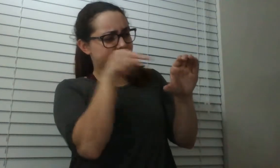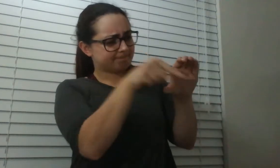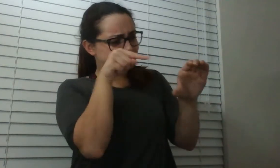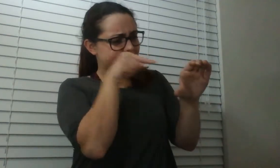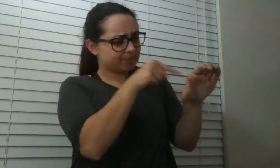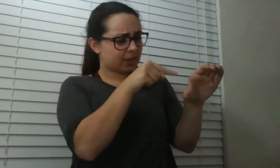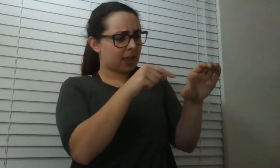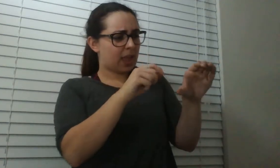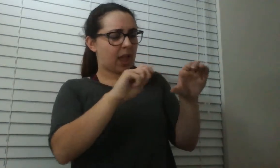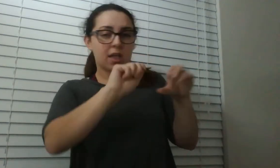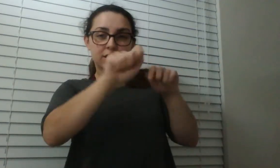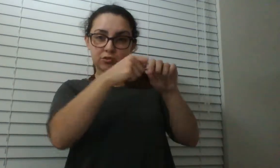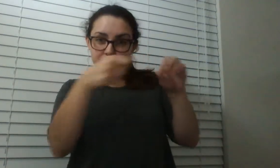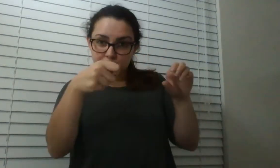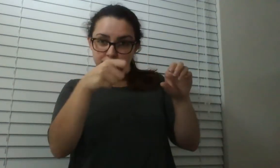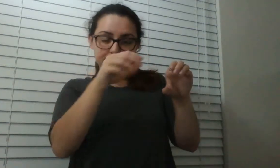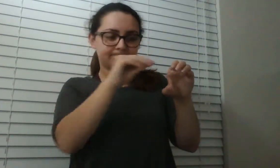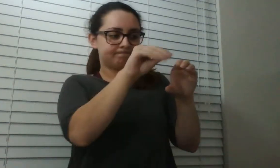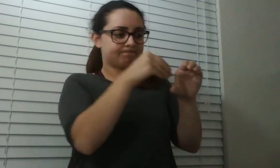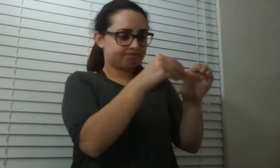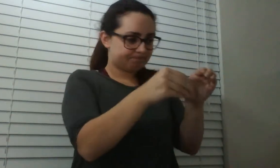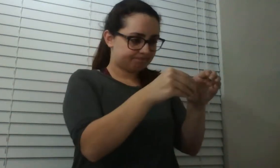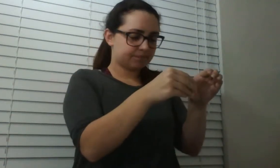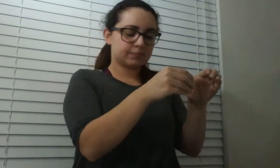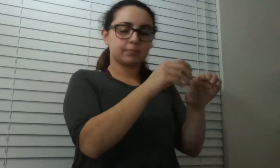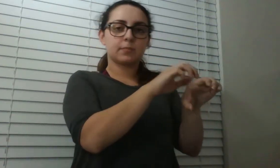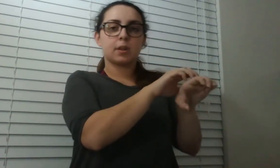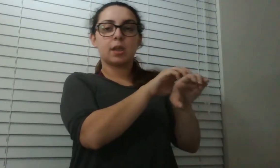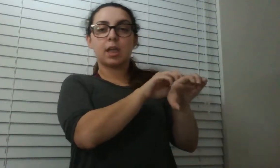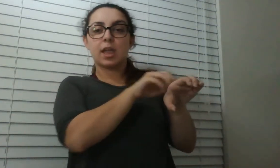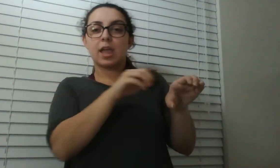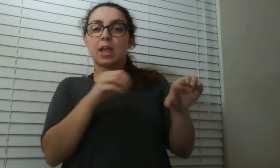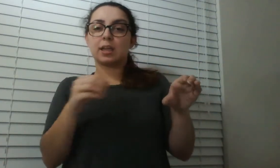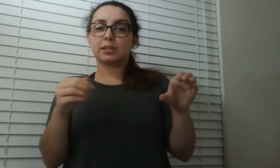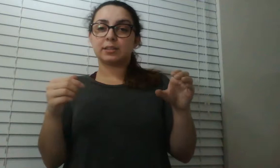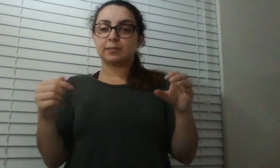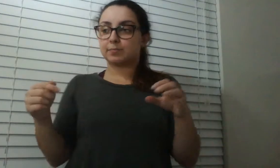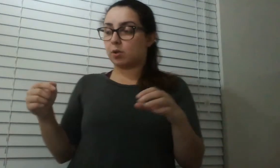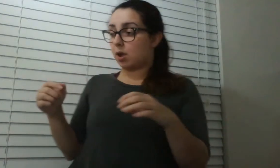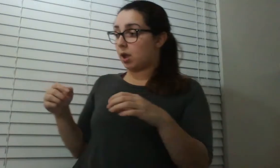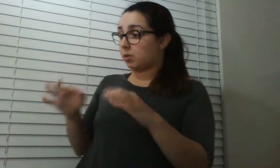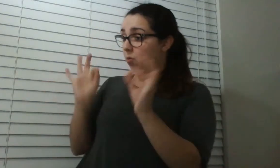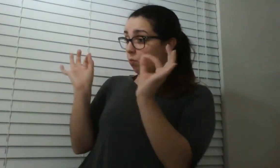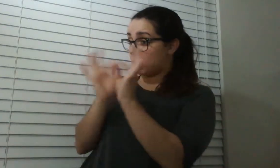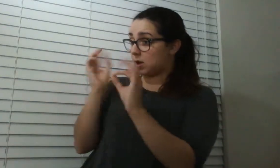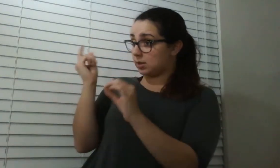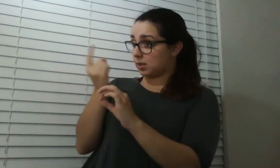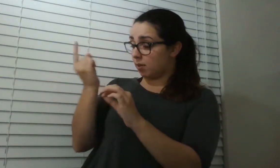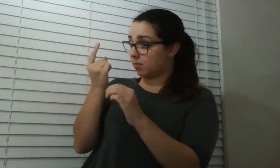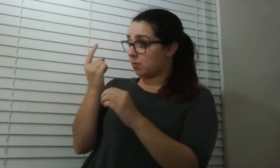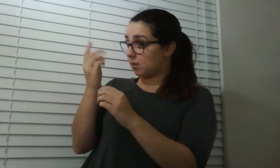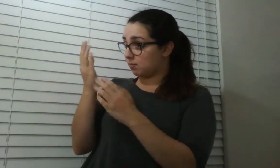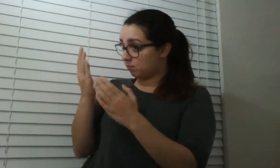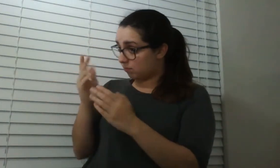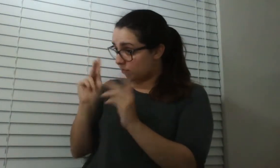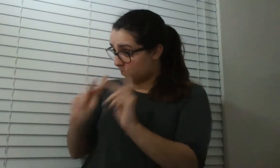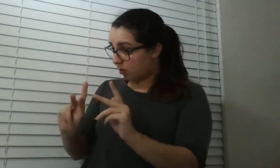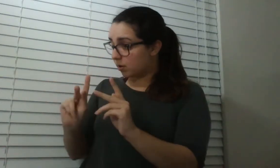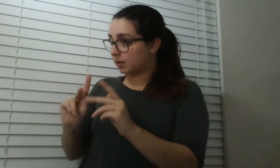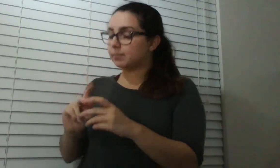been used to tie the holes together. Oh, so it was precious to somebody. Yeah. So they might have left it there. Maybe it was during a migration. Thinking they would return at